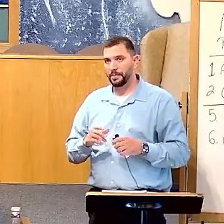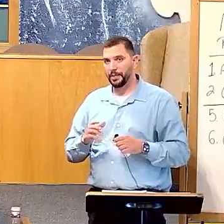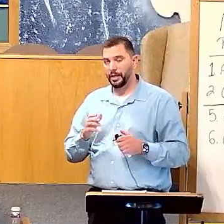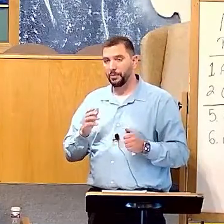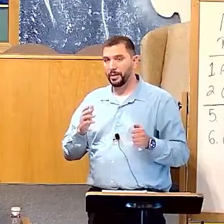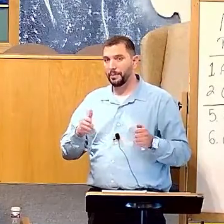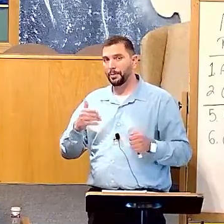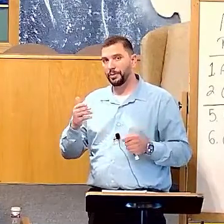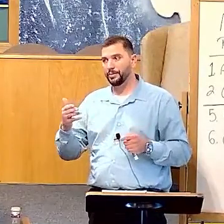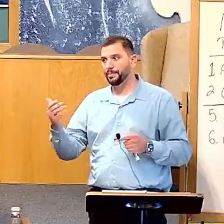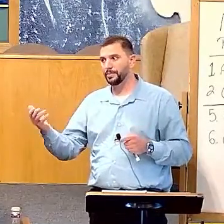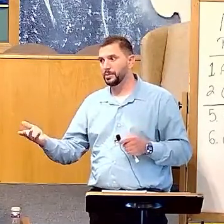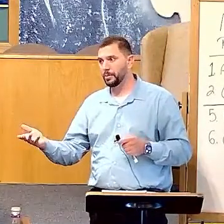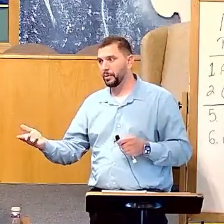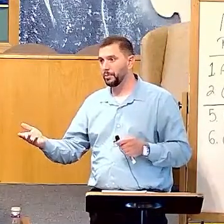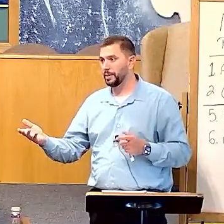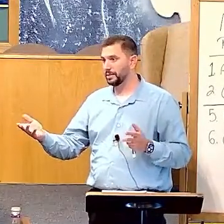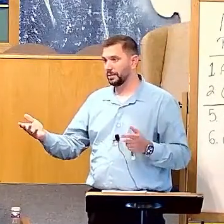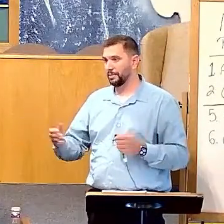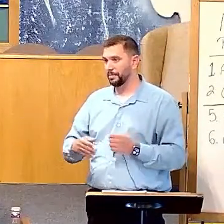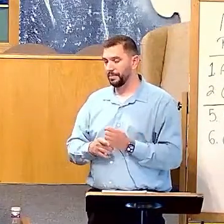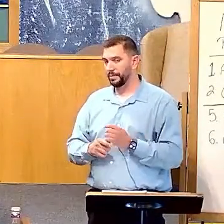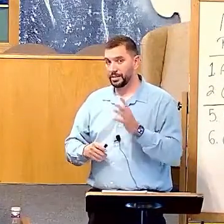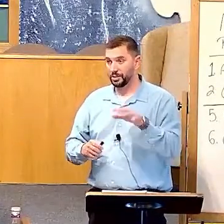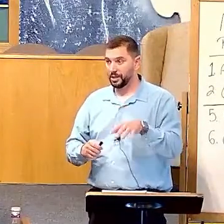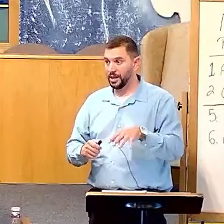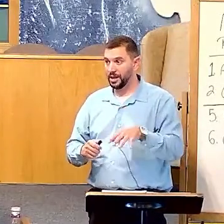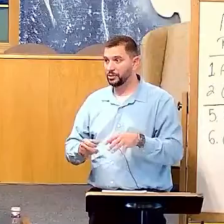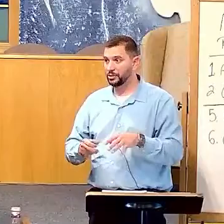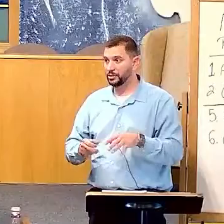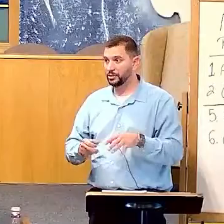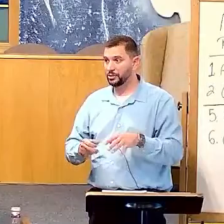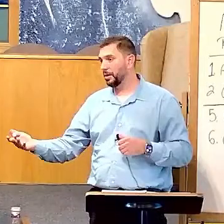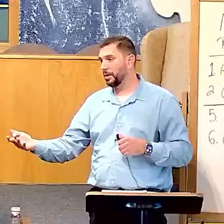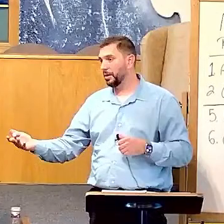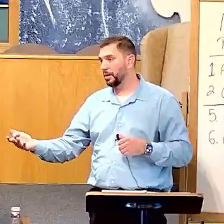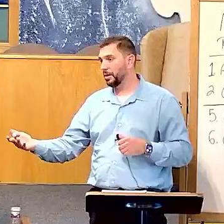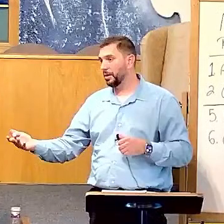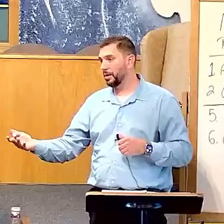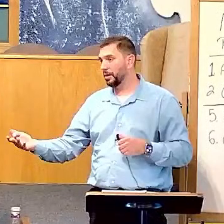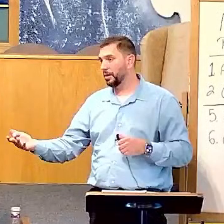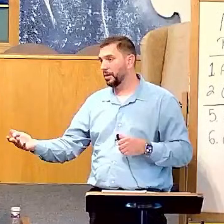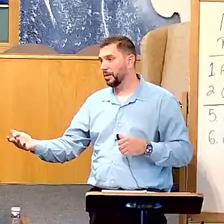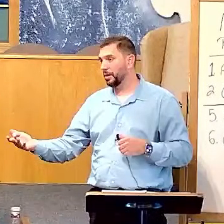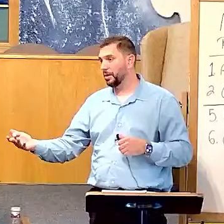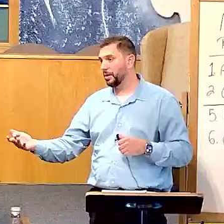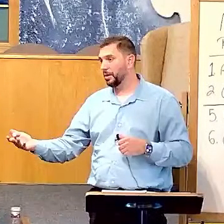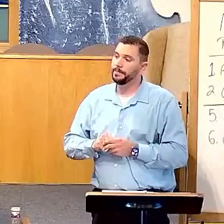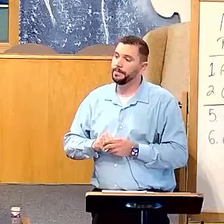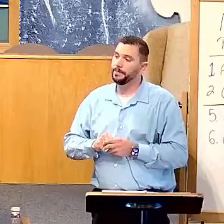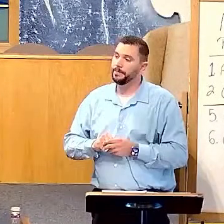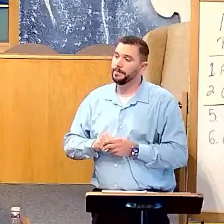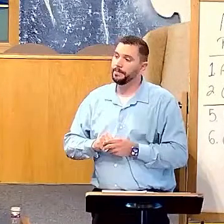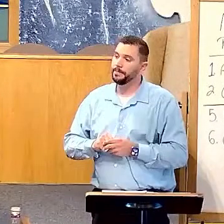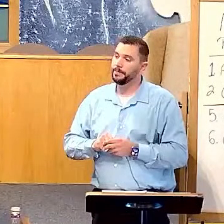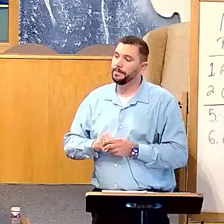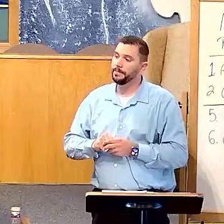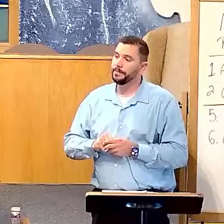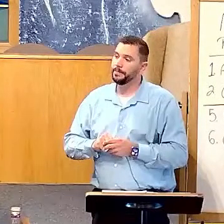it'll be uploaded tomorrow, basically. This class will be available tomorrow on YouTube. So if you do have any